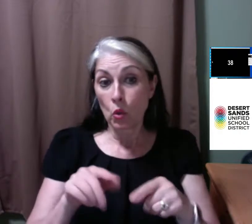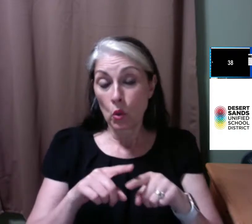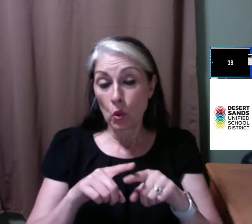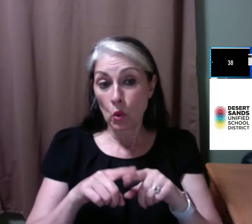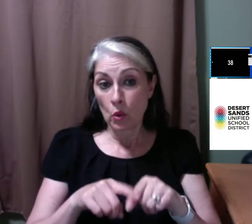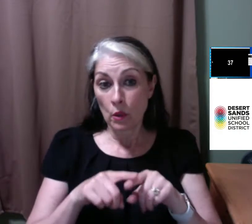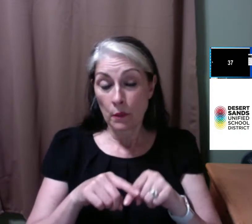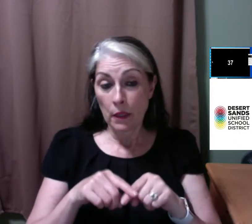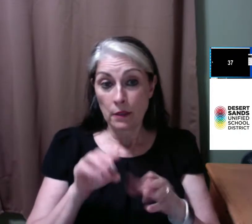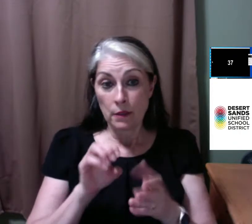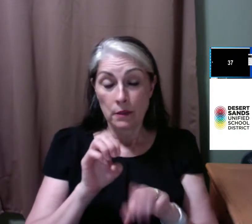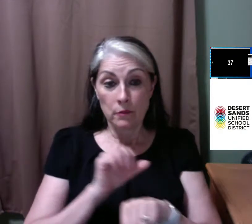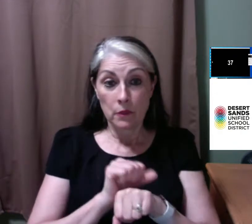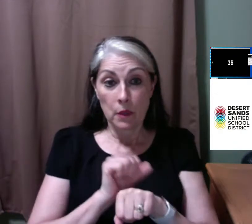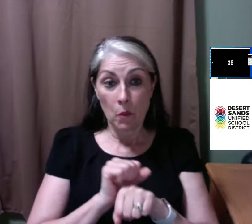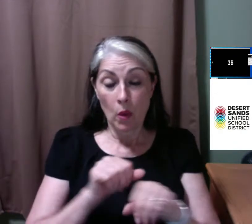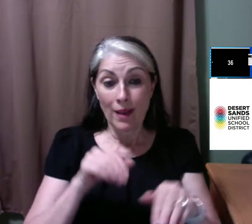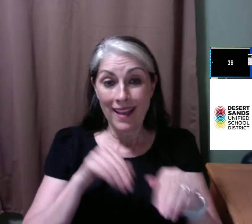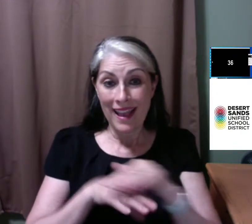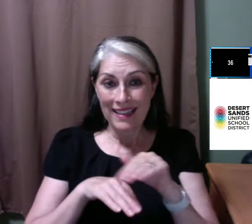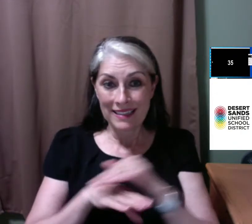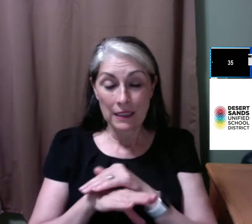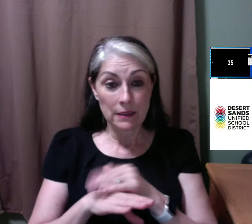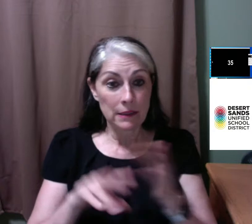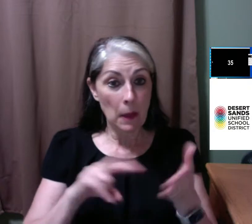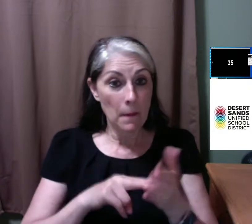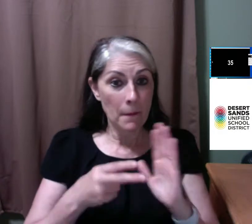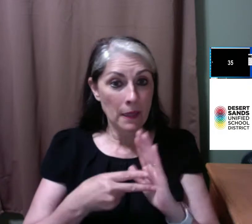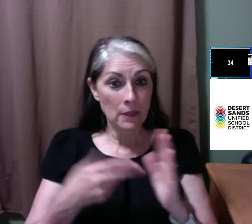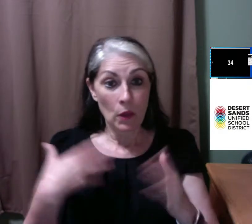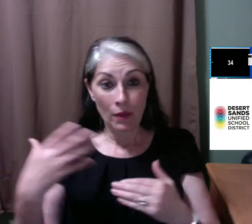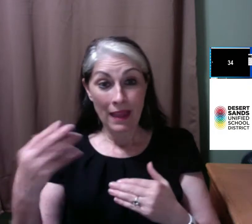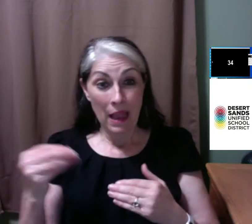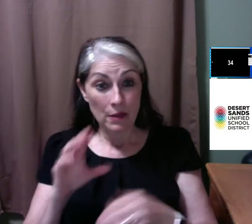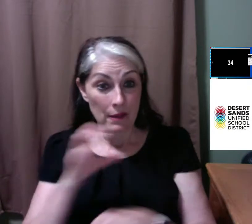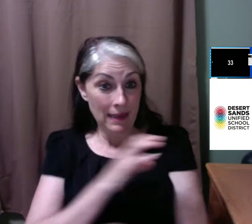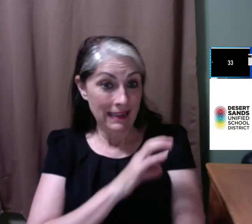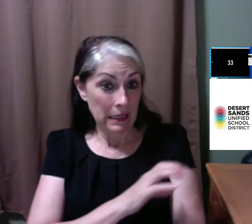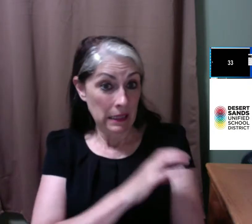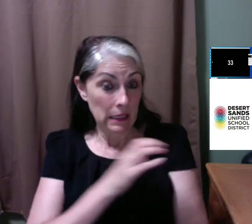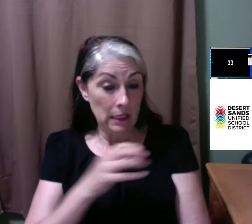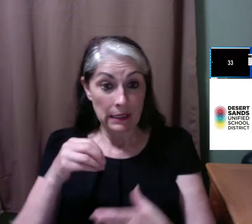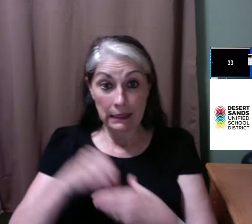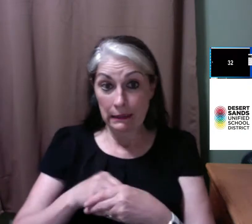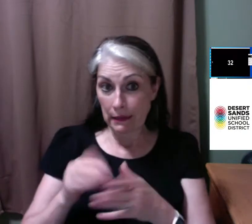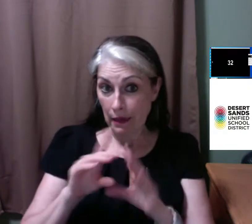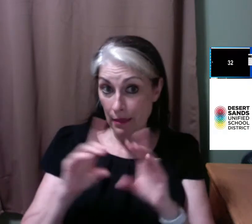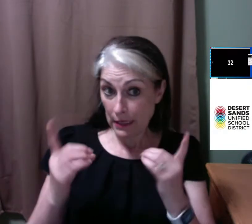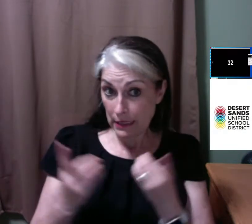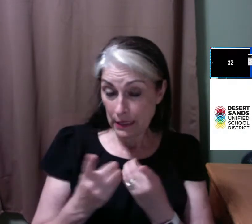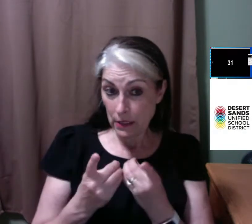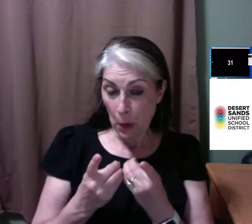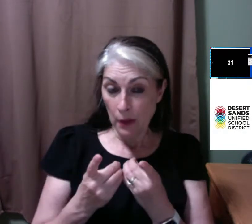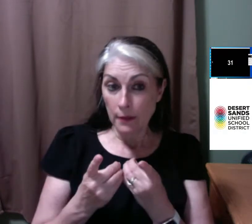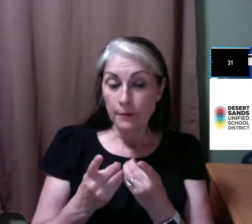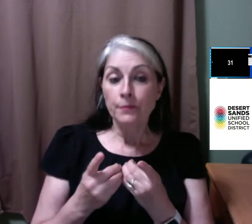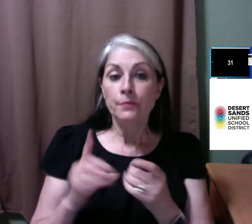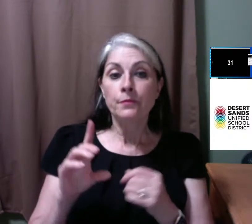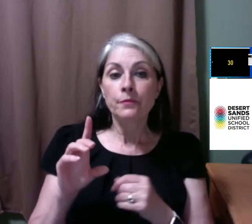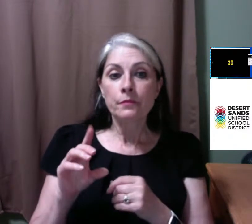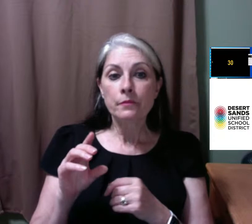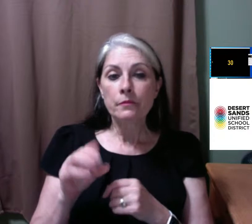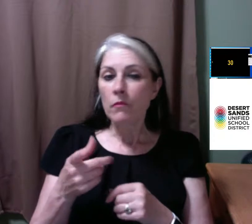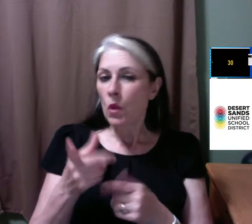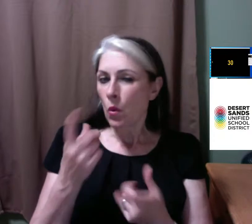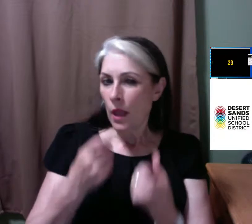school-based employee access. In other words, we're the outside clinic within the district. Mr. Duran, I think you asked,